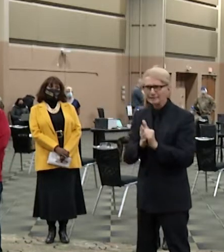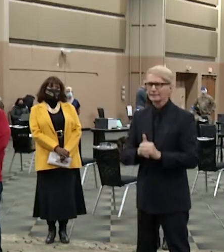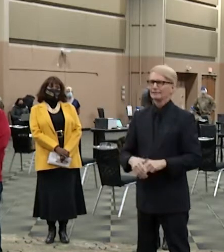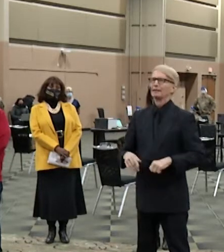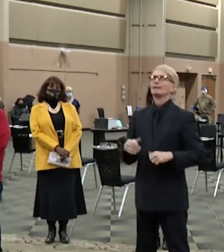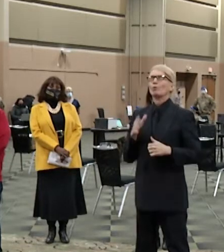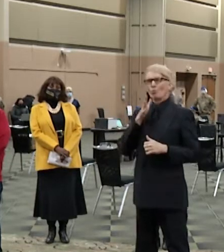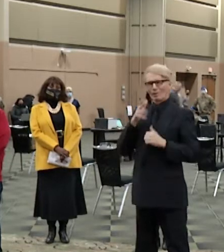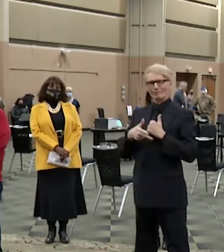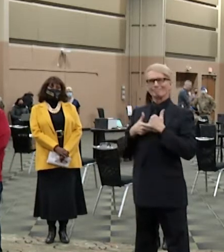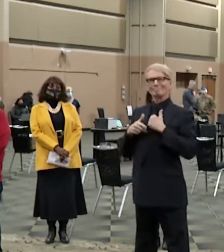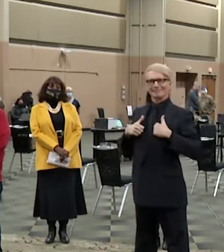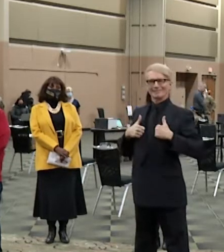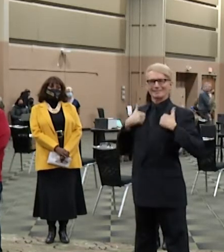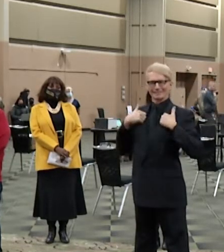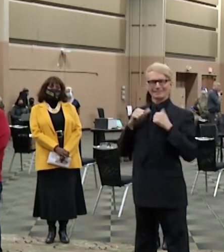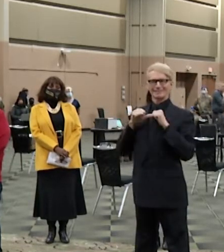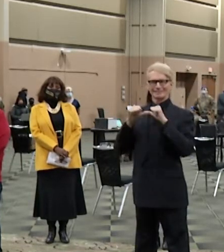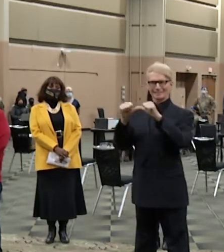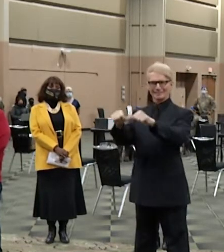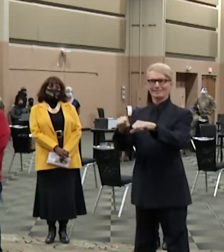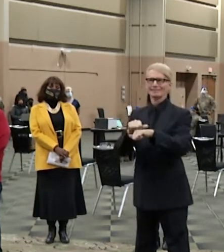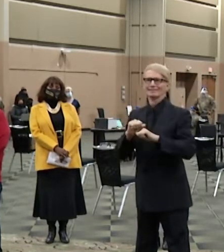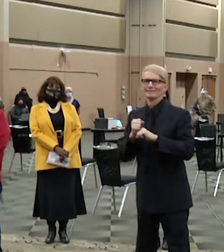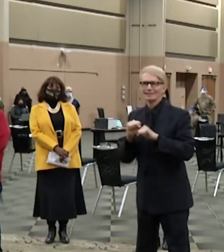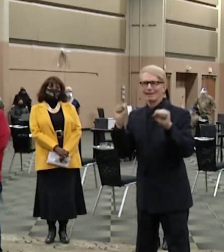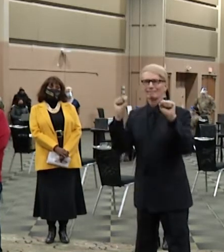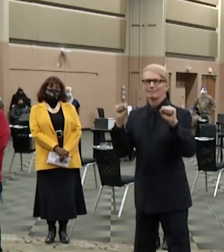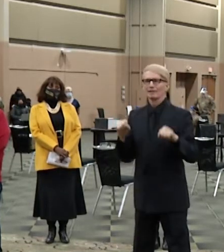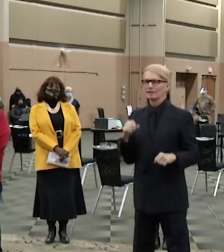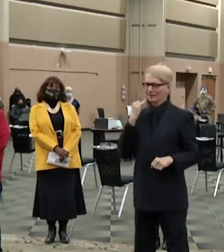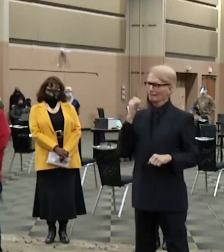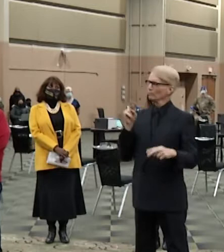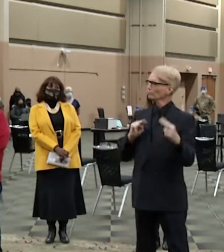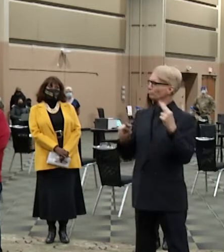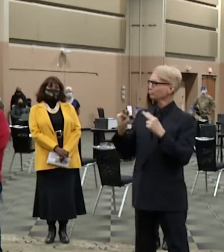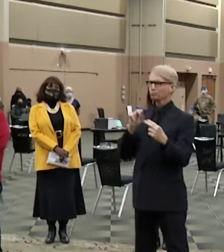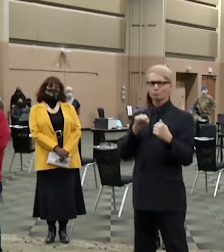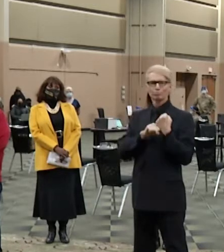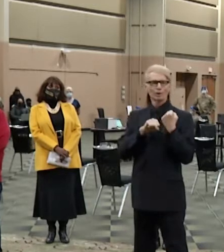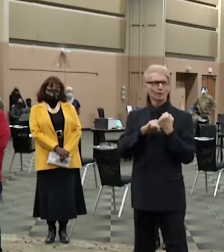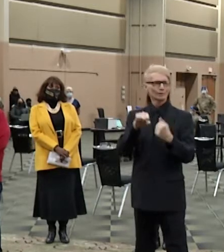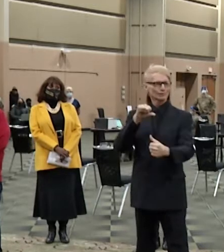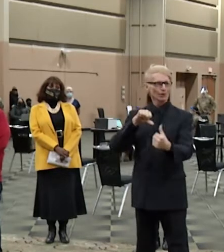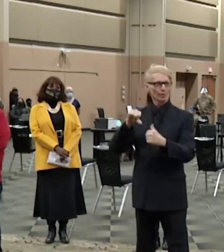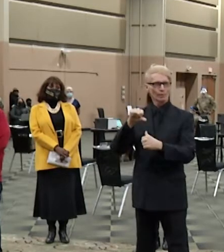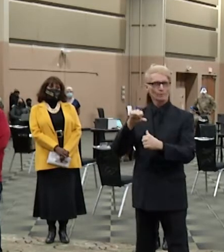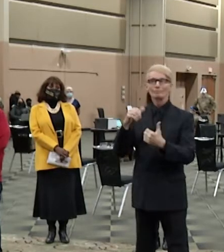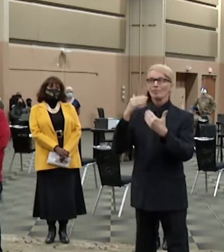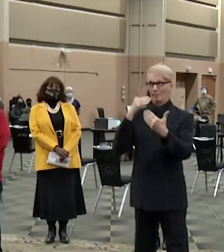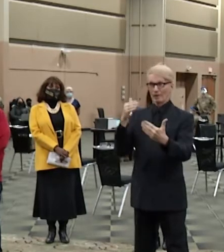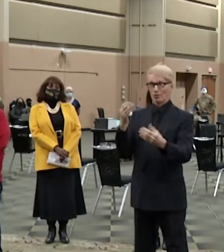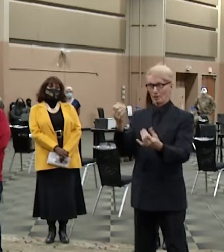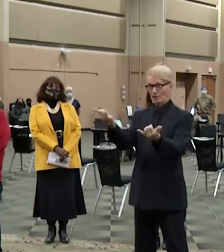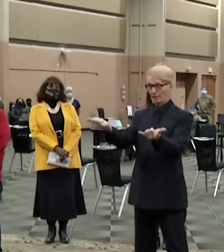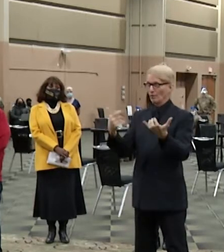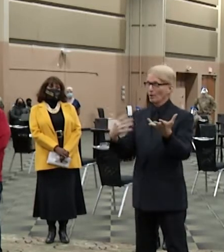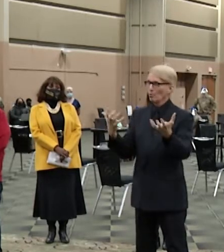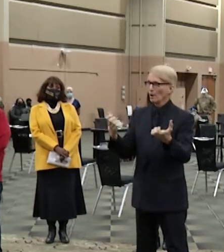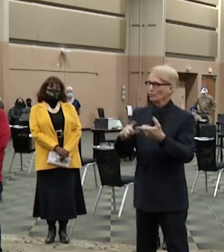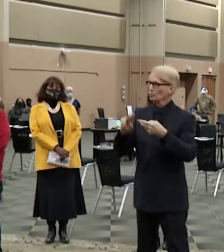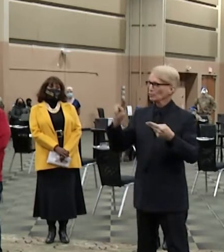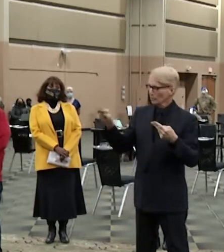healthy and safe if we look out for one another. So thank you, and I want to now introduce someone